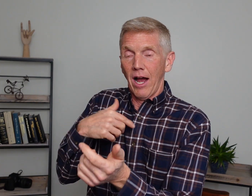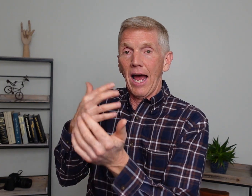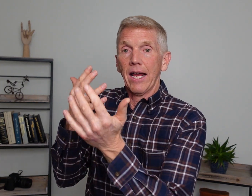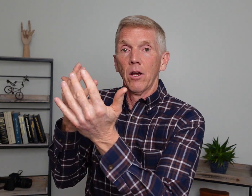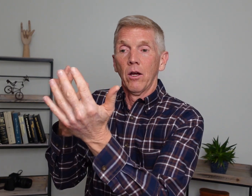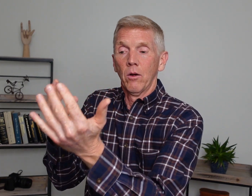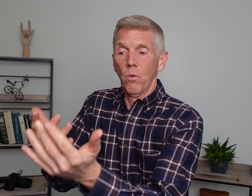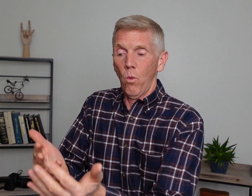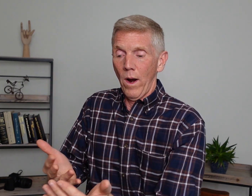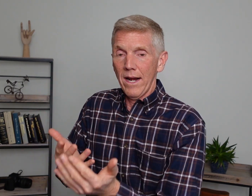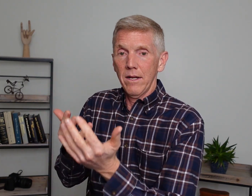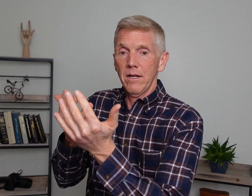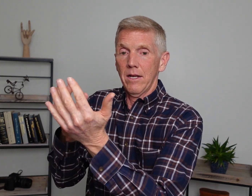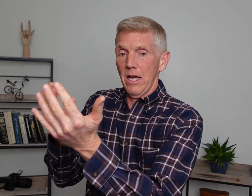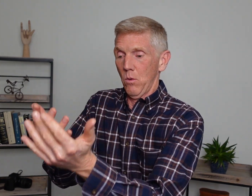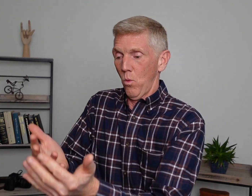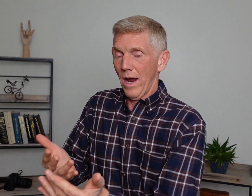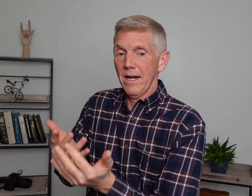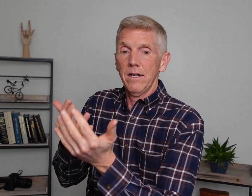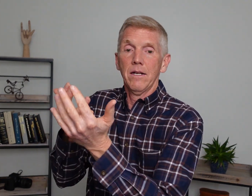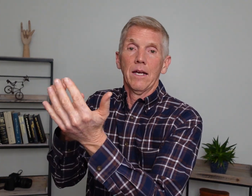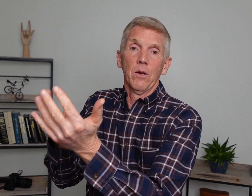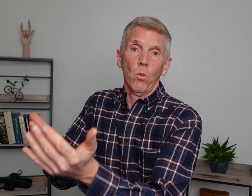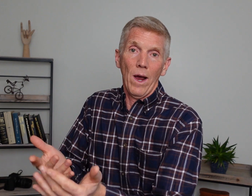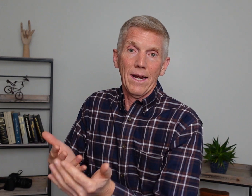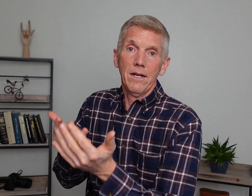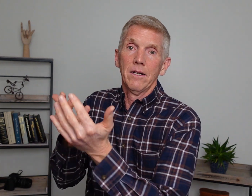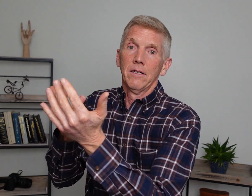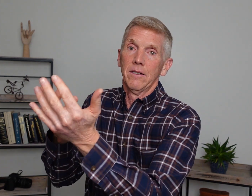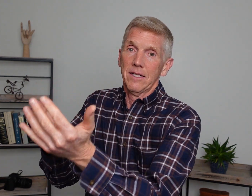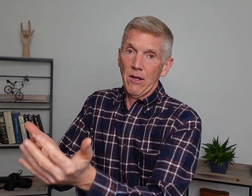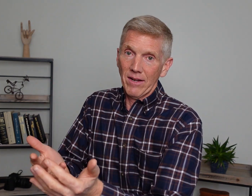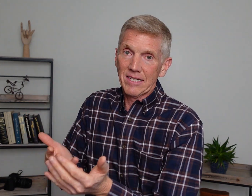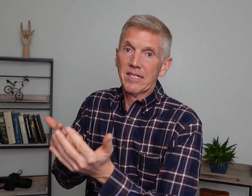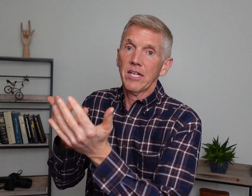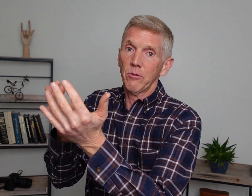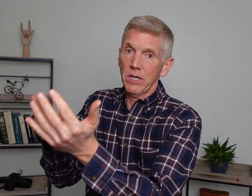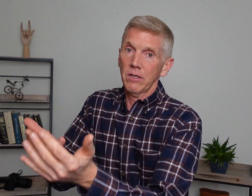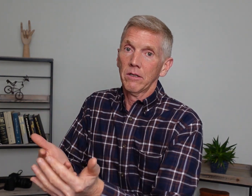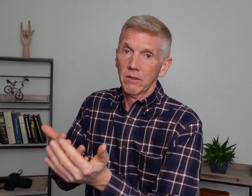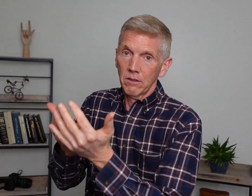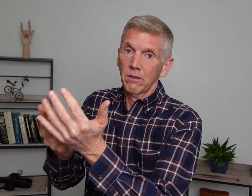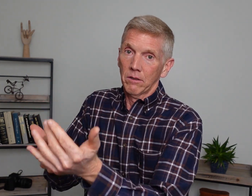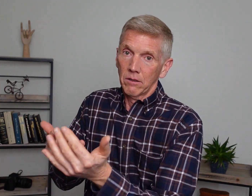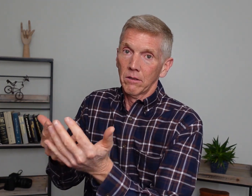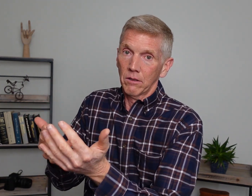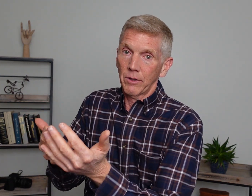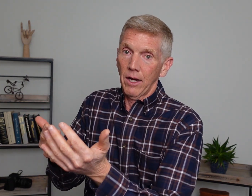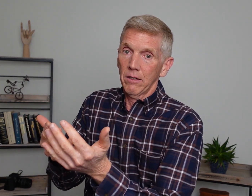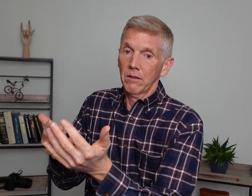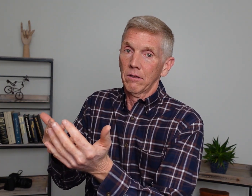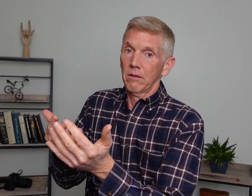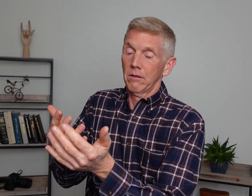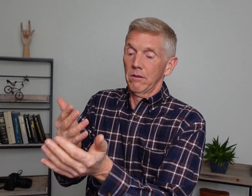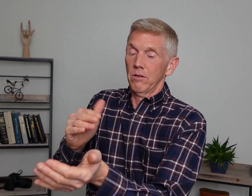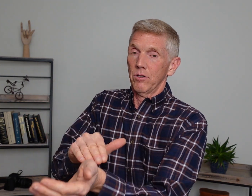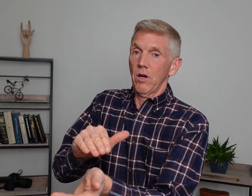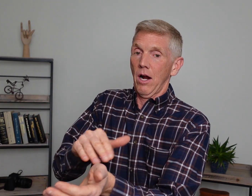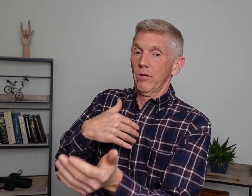I waited and waited and waited. See, that's continuing. Okay, doctor,